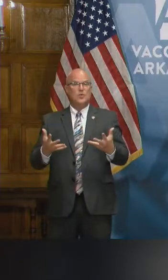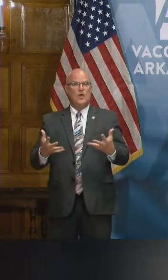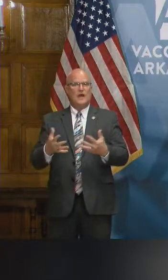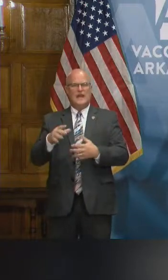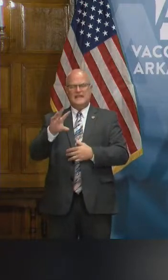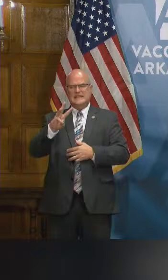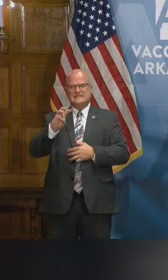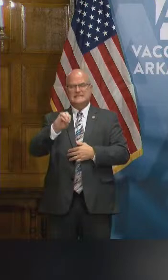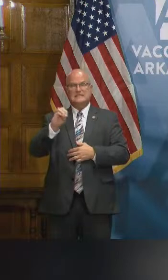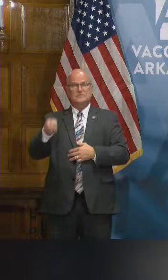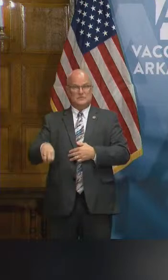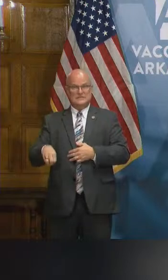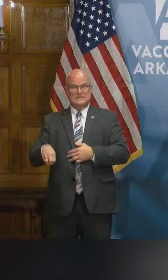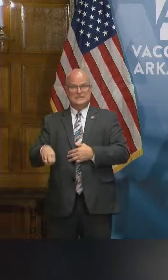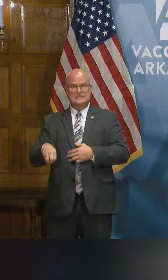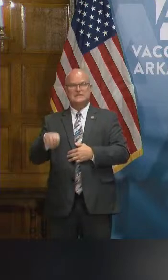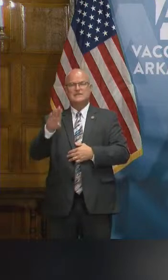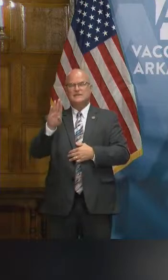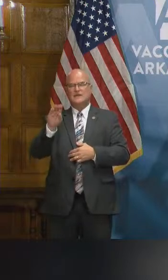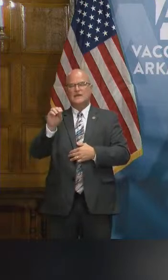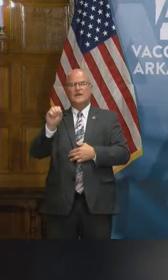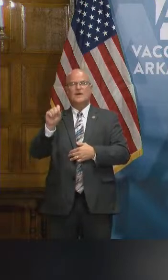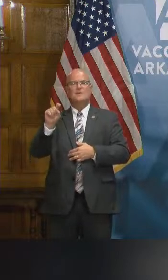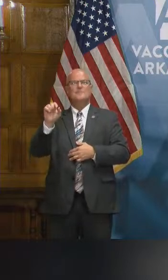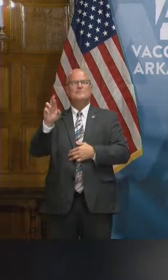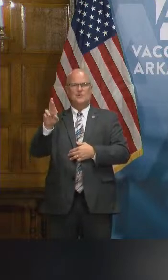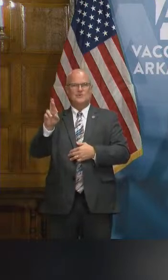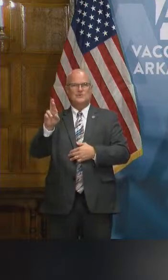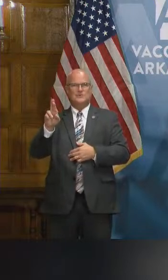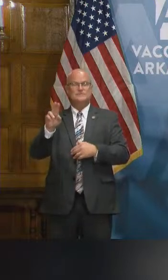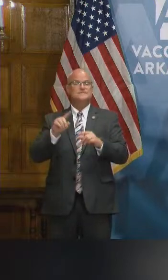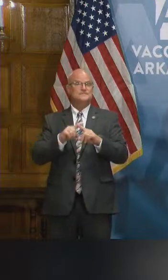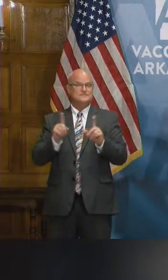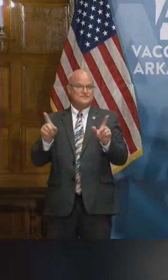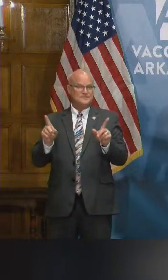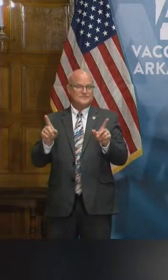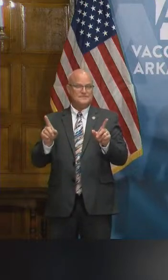it's 60%, are booster doses, but